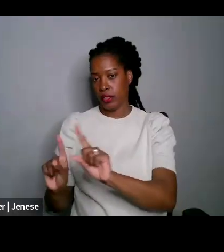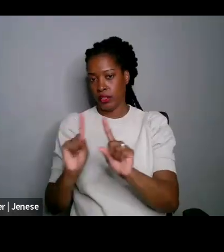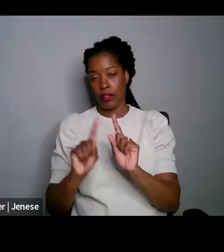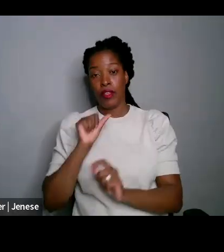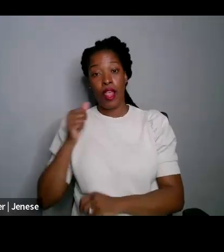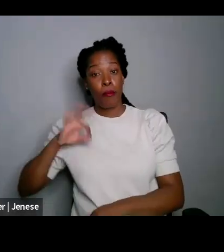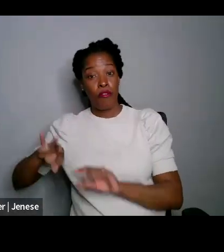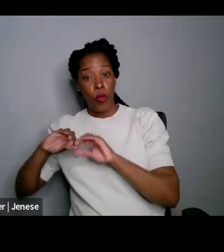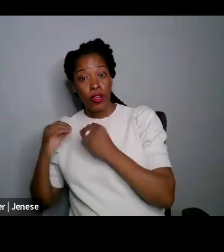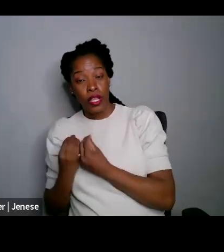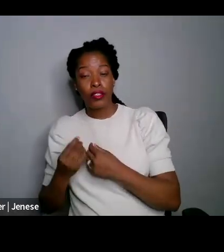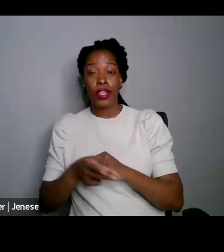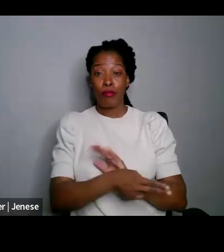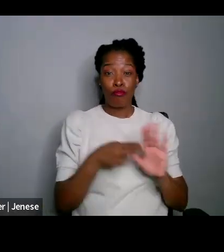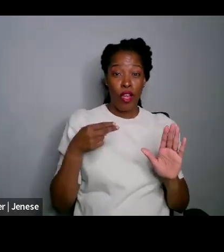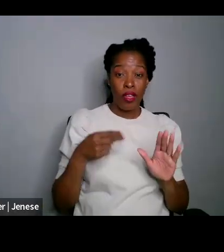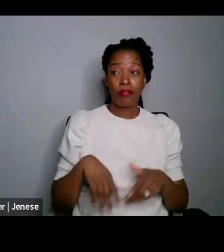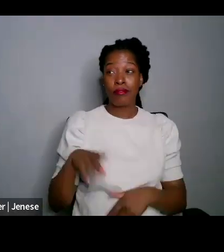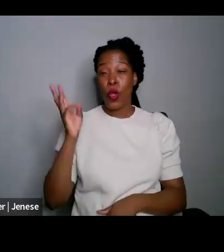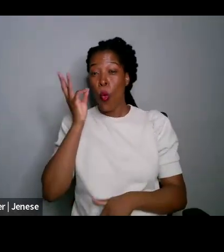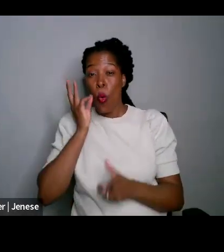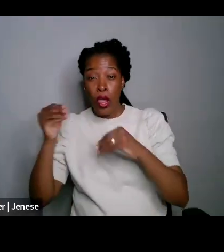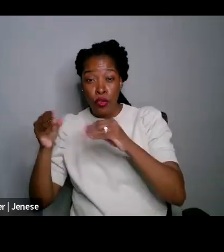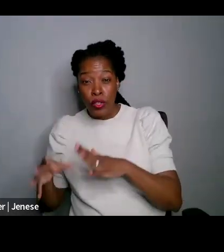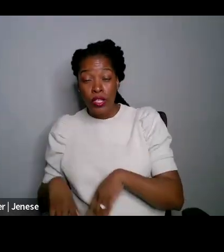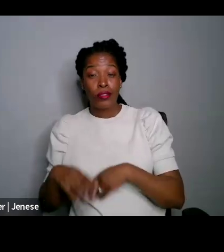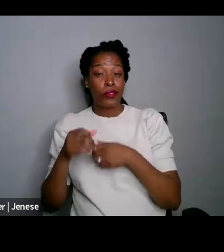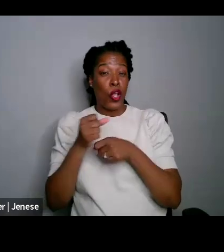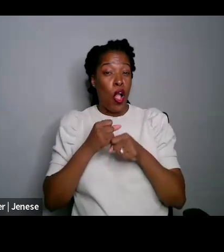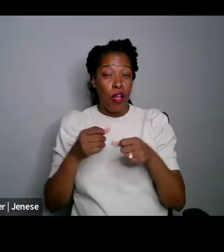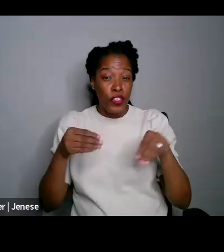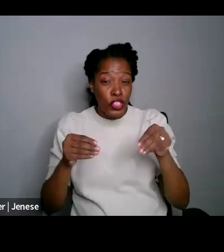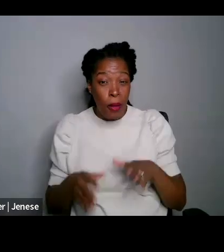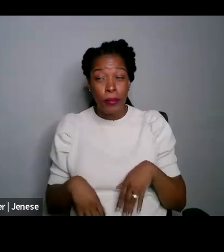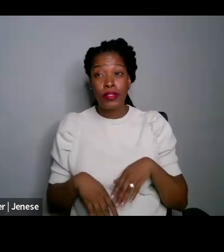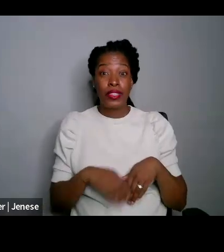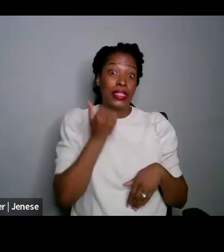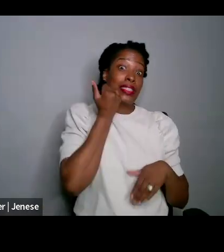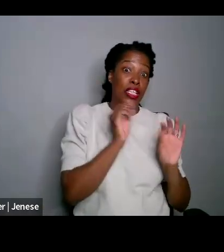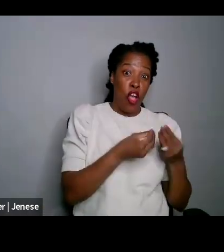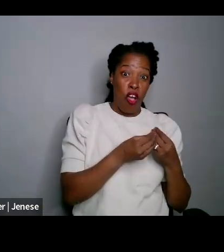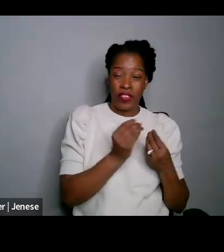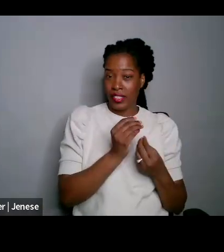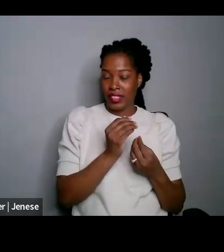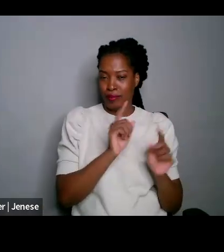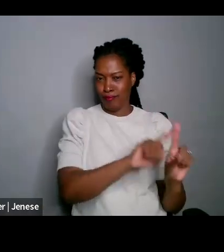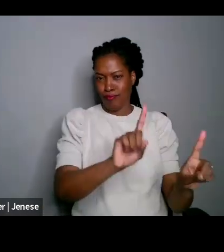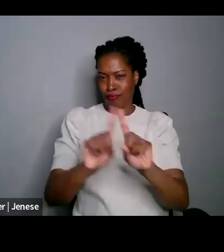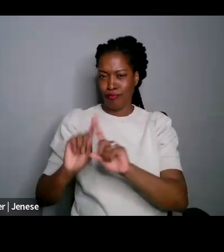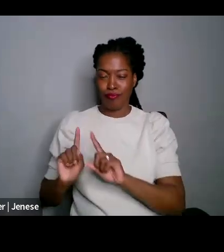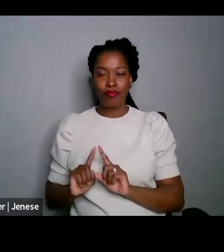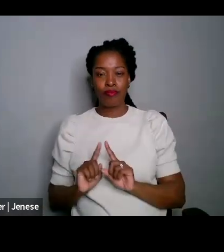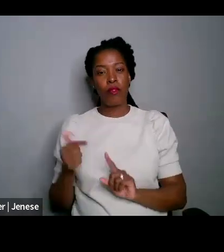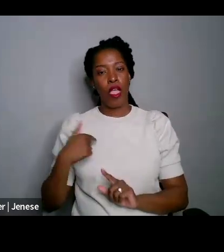from wineries to coffee shops to dentist offices and everything in between. So I have a good idea of how to connect